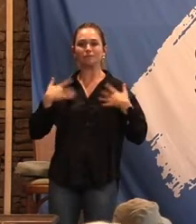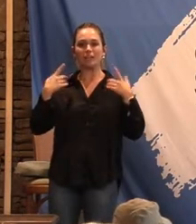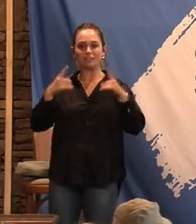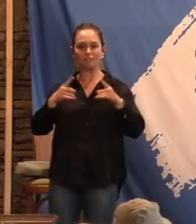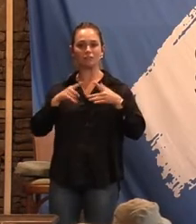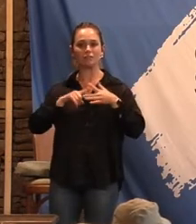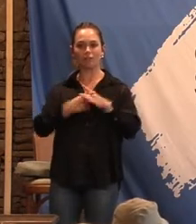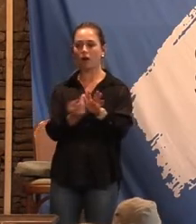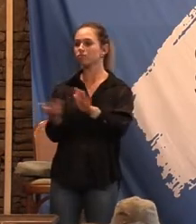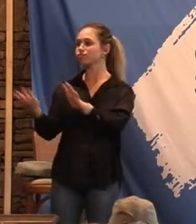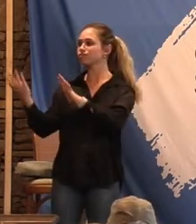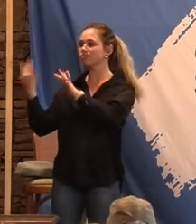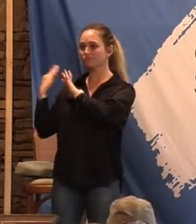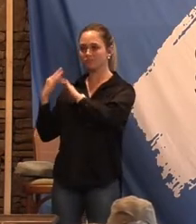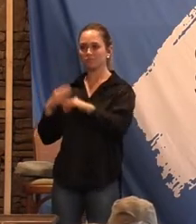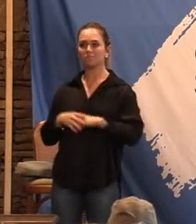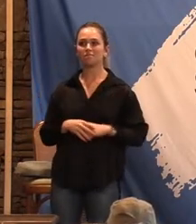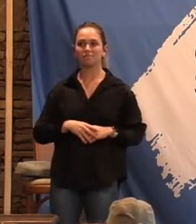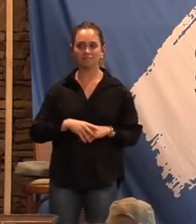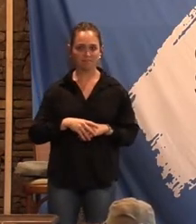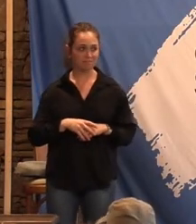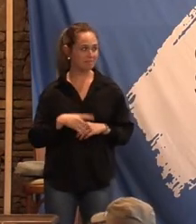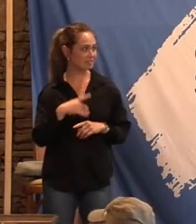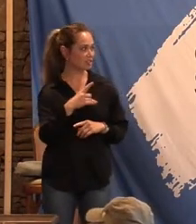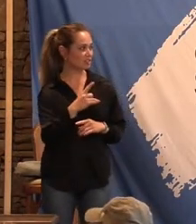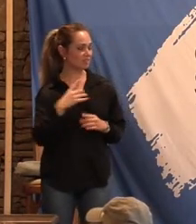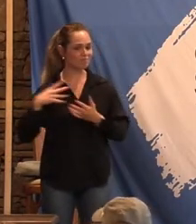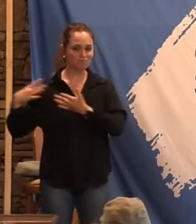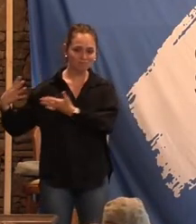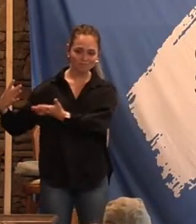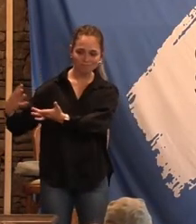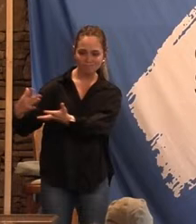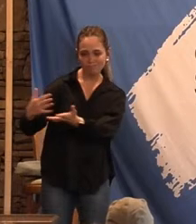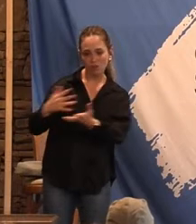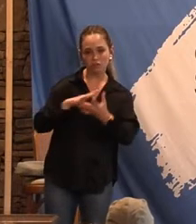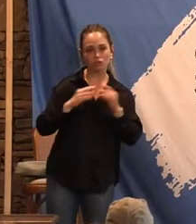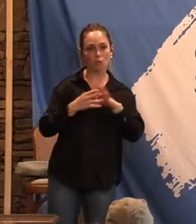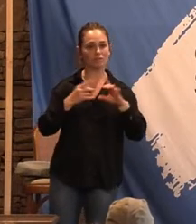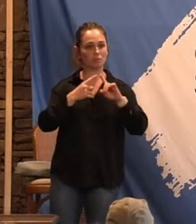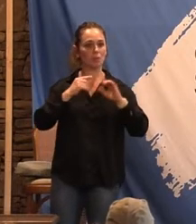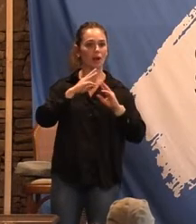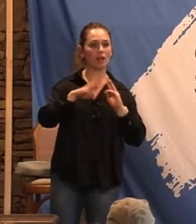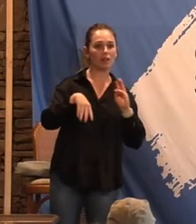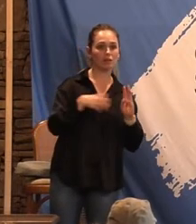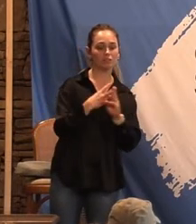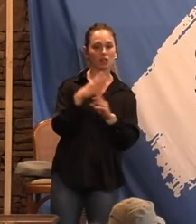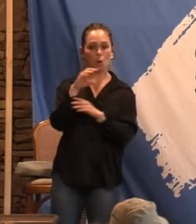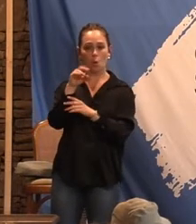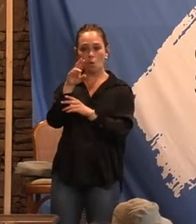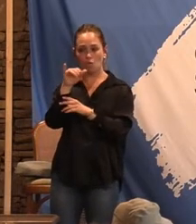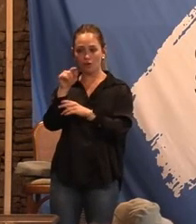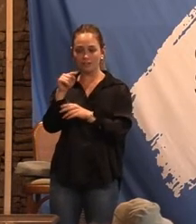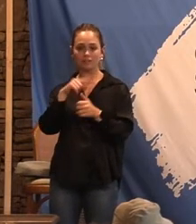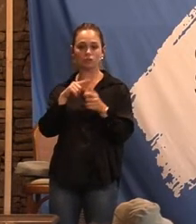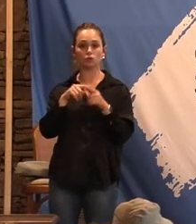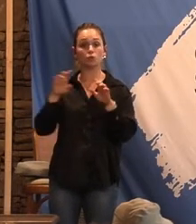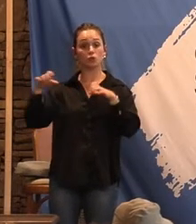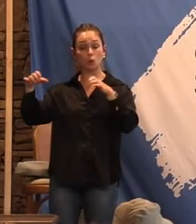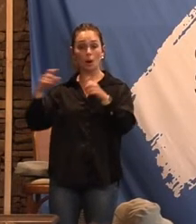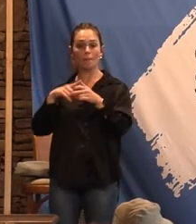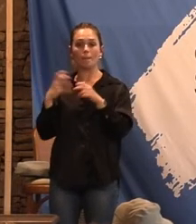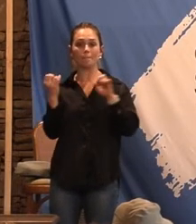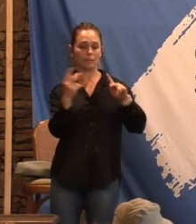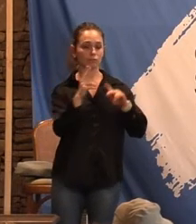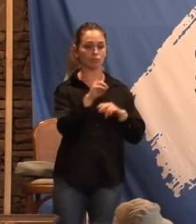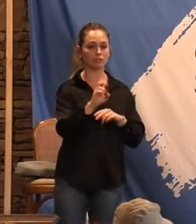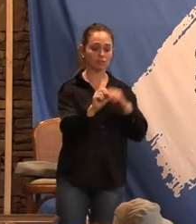they started. And she's gathered stories from around the world, from the Orient to Europe and back to the